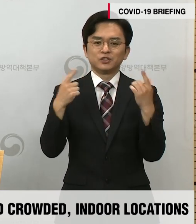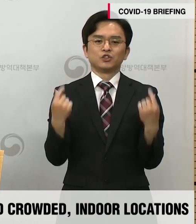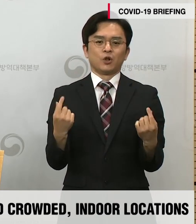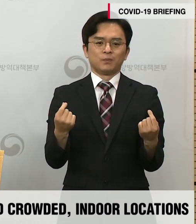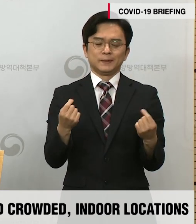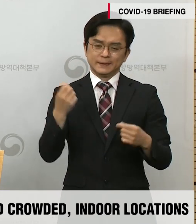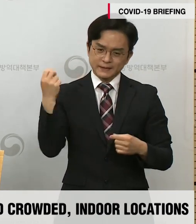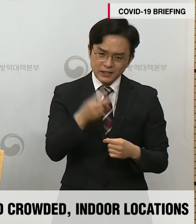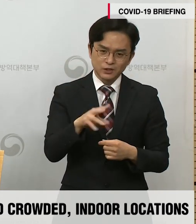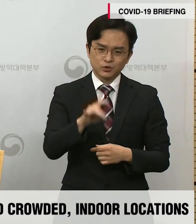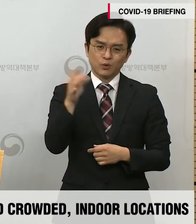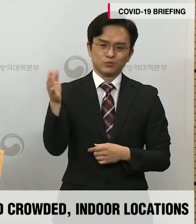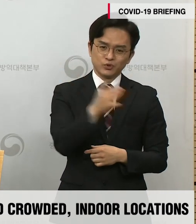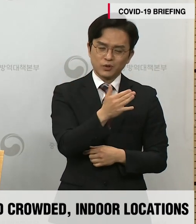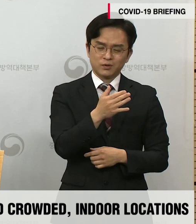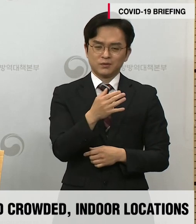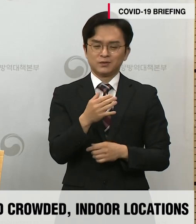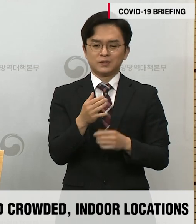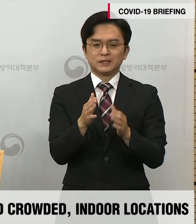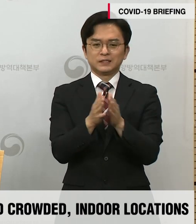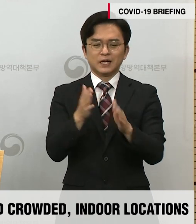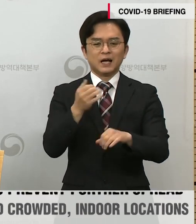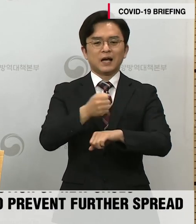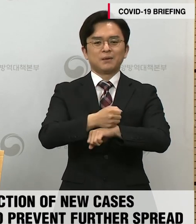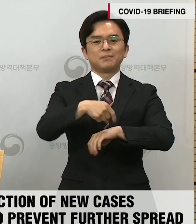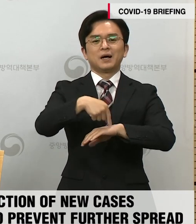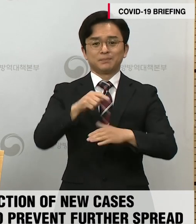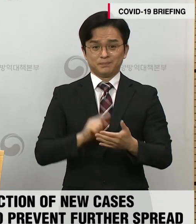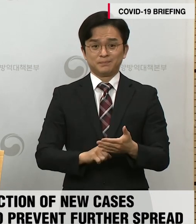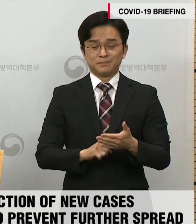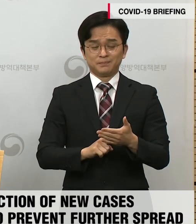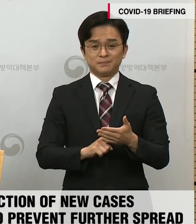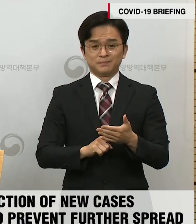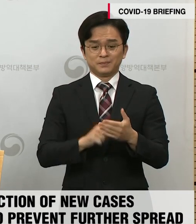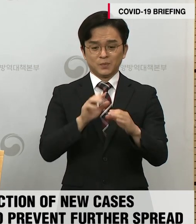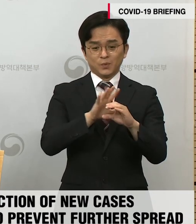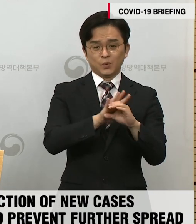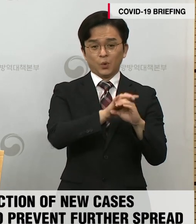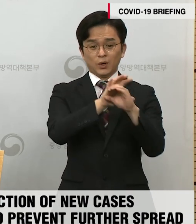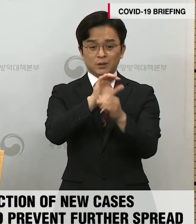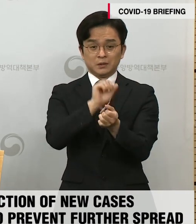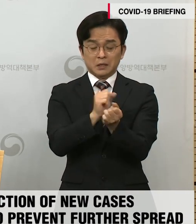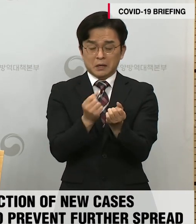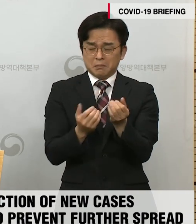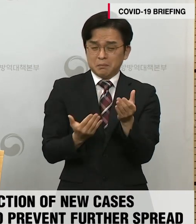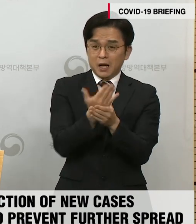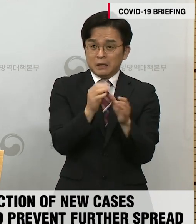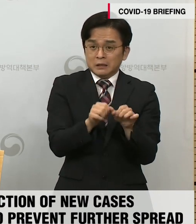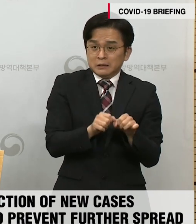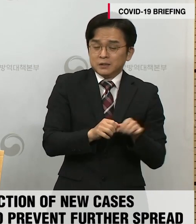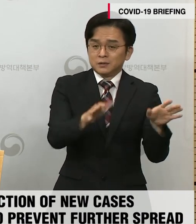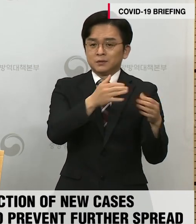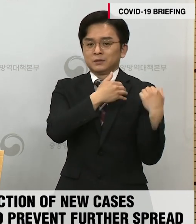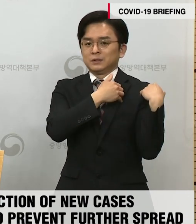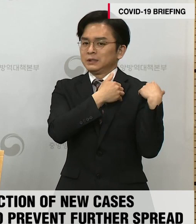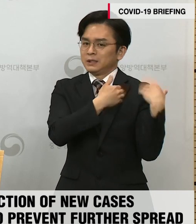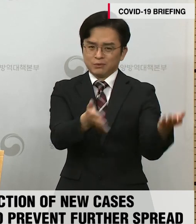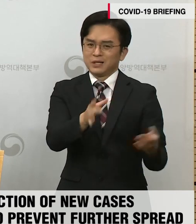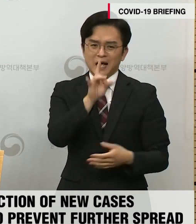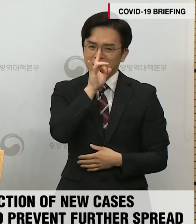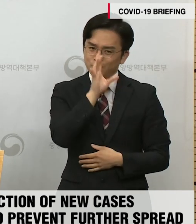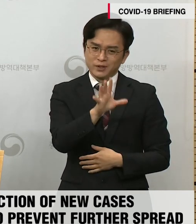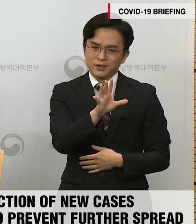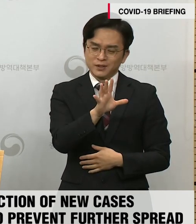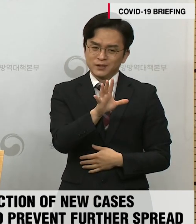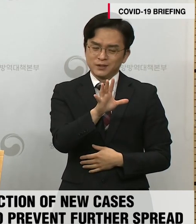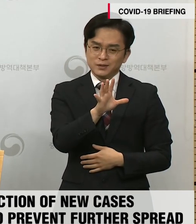the COVID-19 outbreak once again. And we believe that we cannot repeat our experience of having a